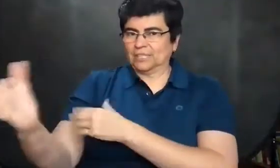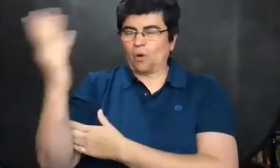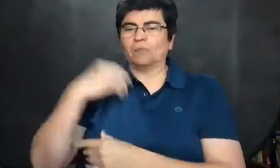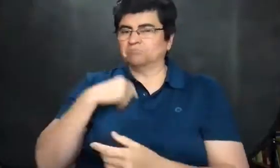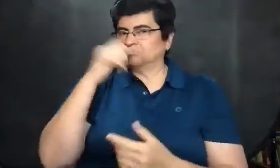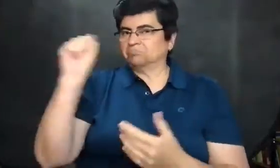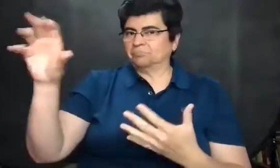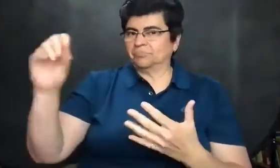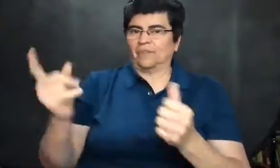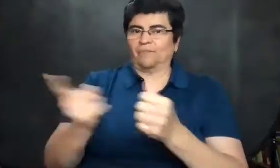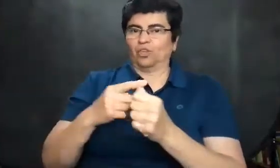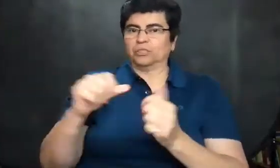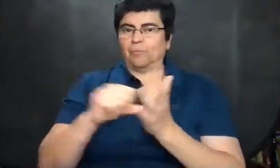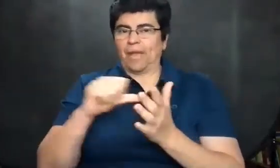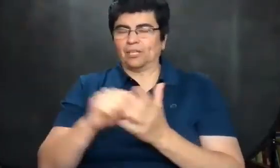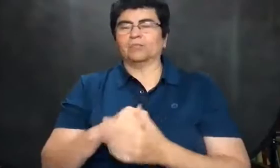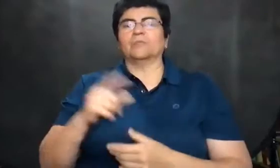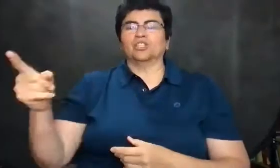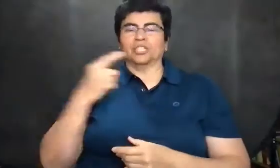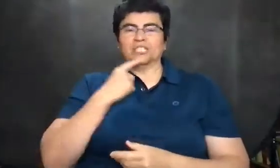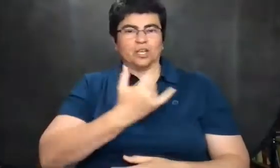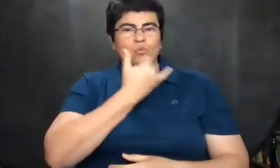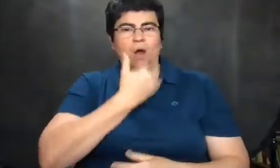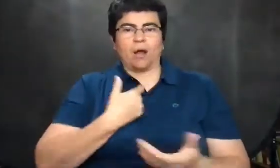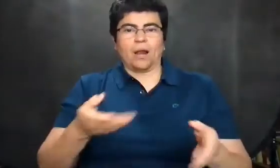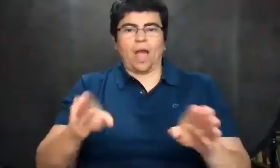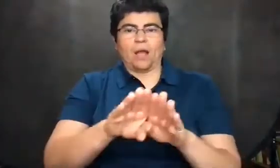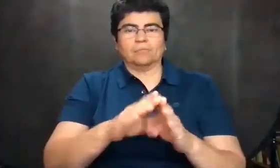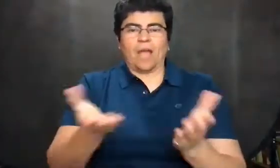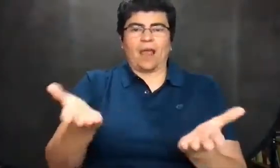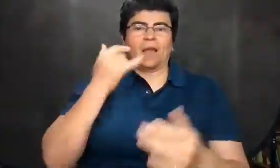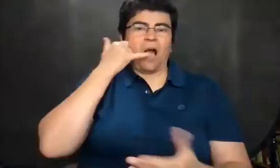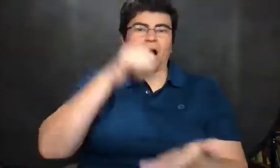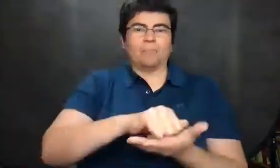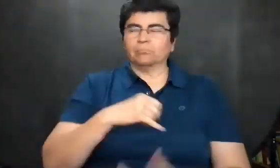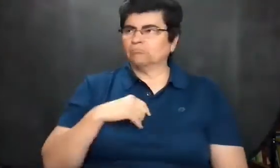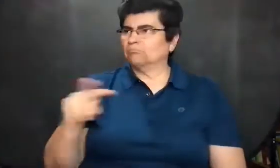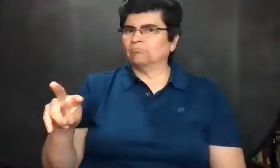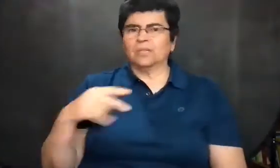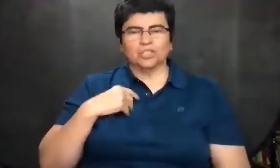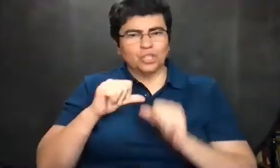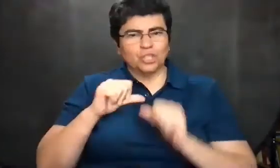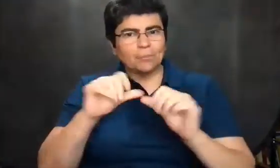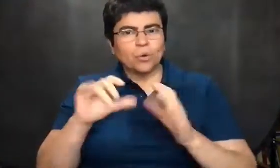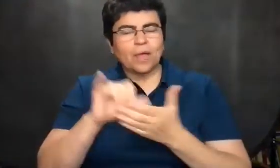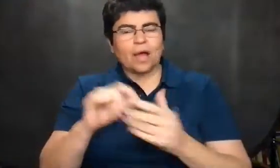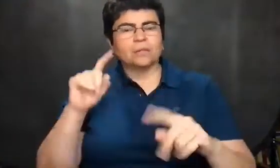on the first page. And she said, you're wrong, and hung up on me. And she kept doing that until I finally figured out that on the first